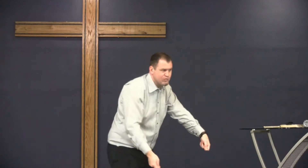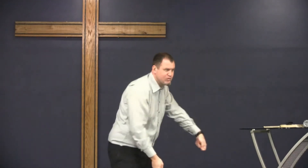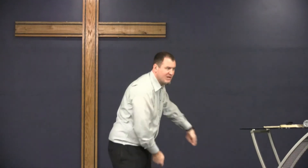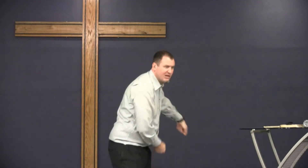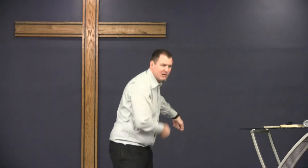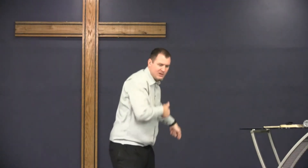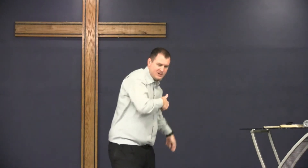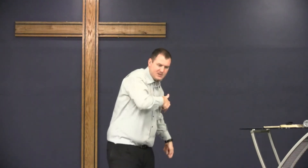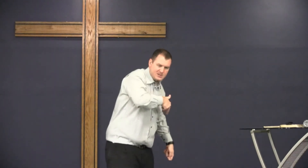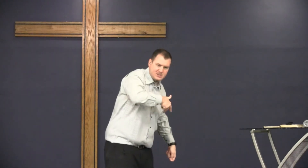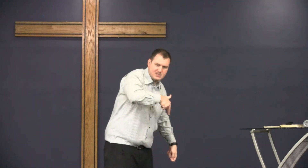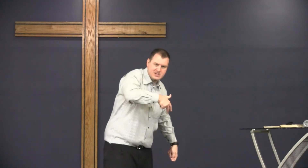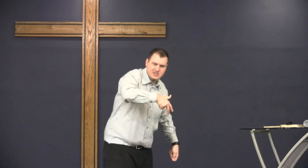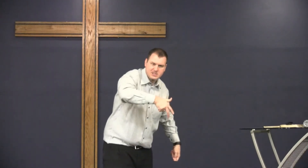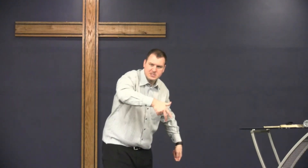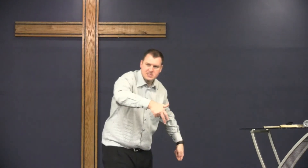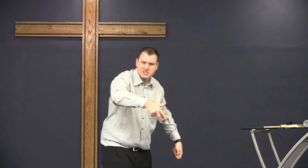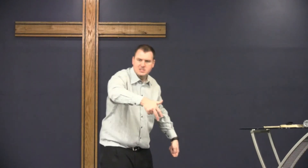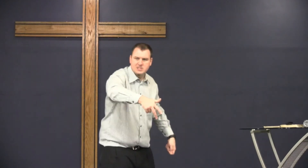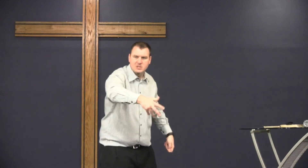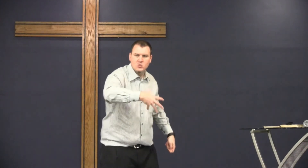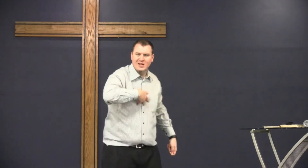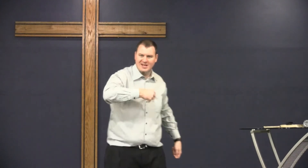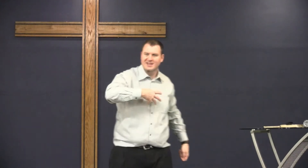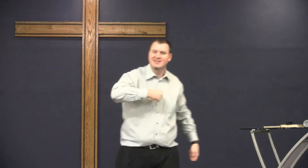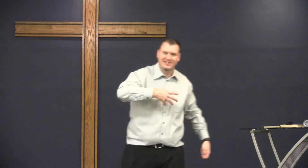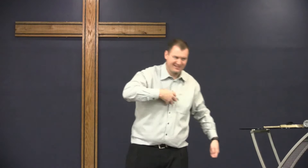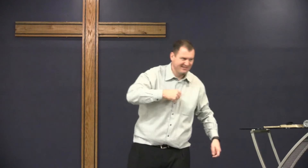they'll roll out the white